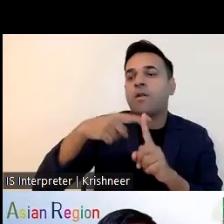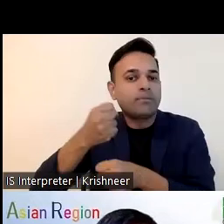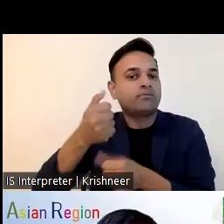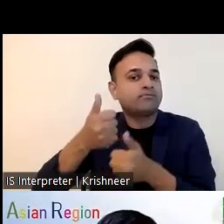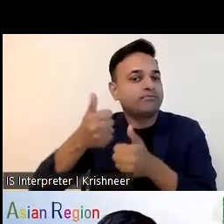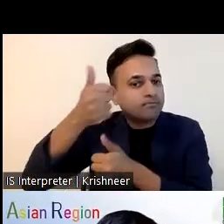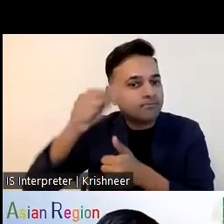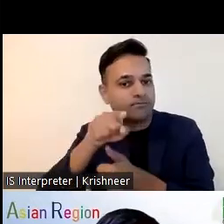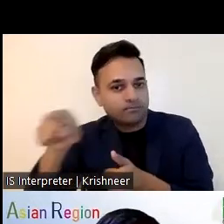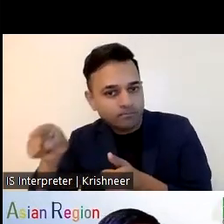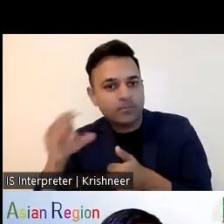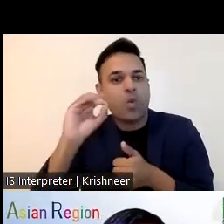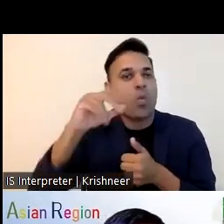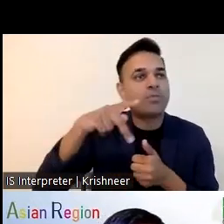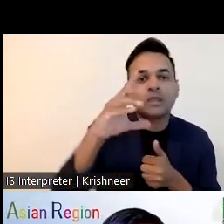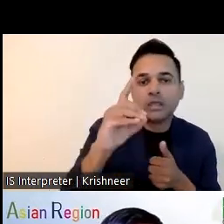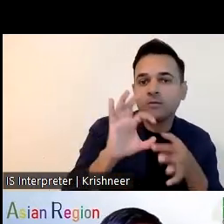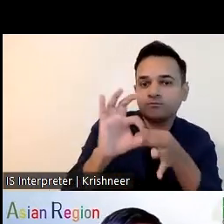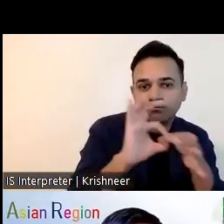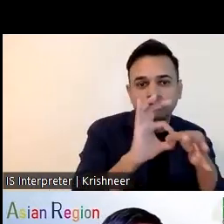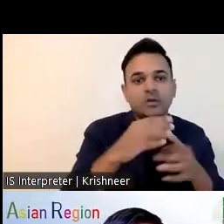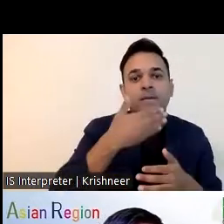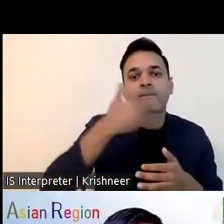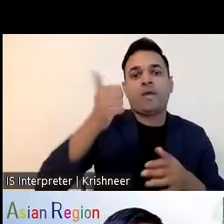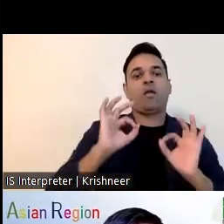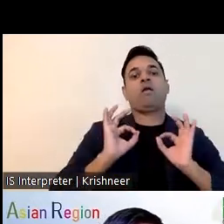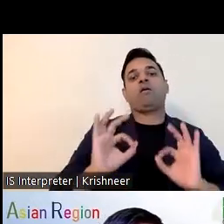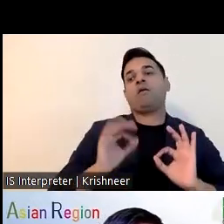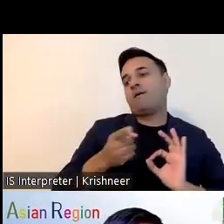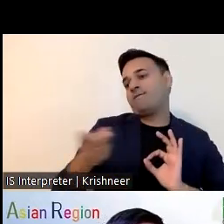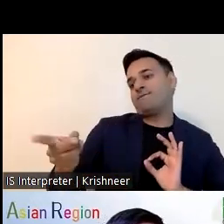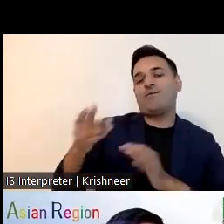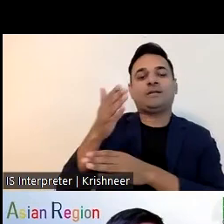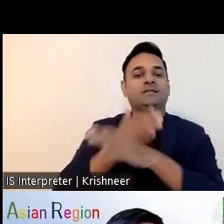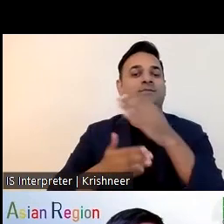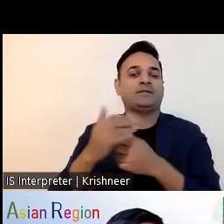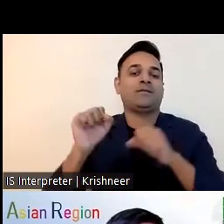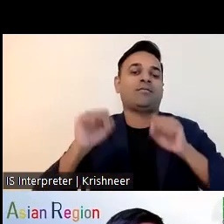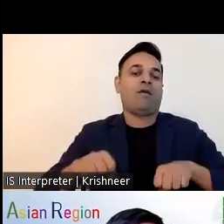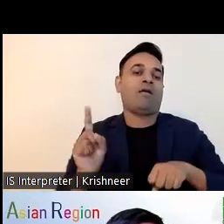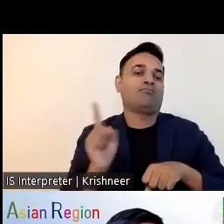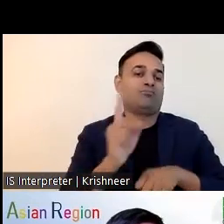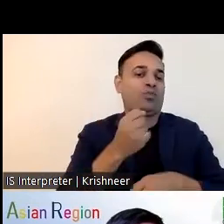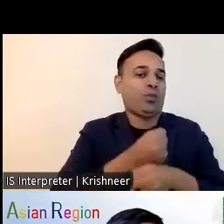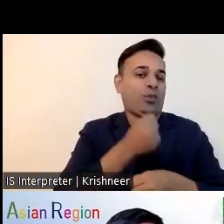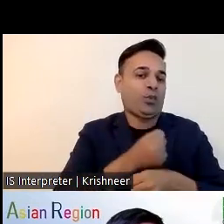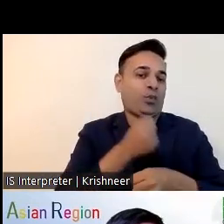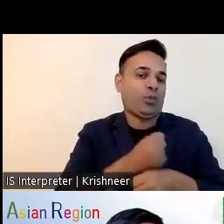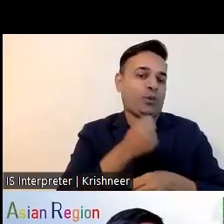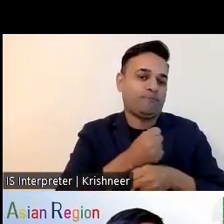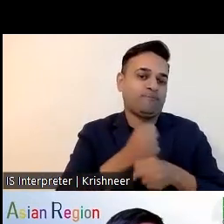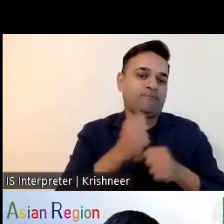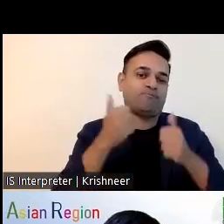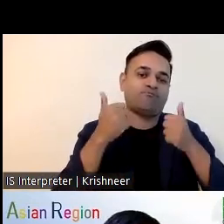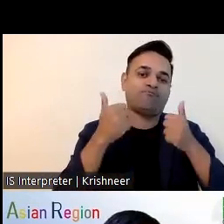good self-employment opportunity for a person with disabilities. This is from my end. If you have any queries, please feel